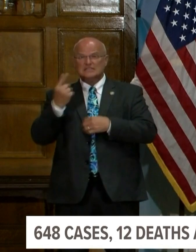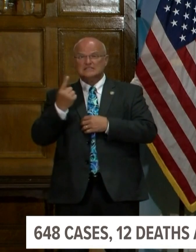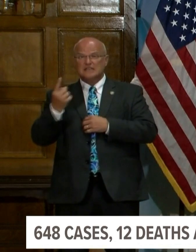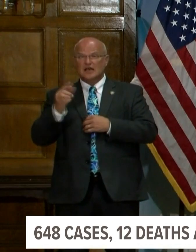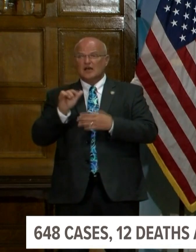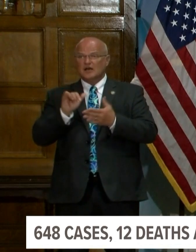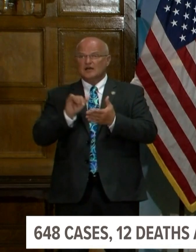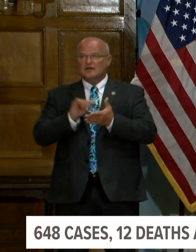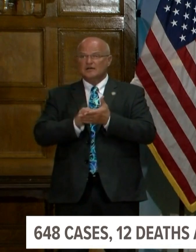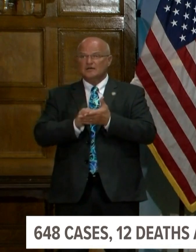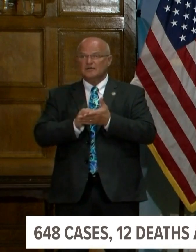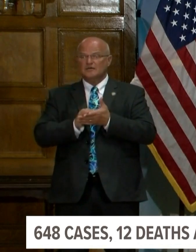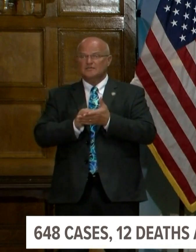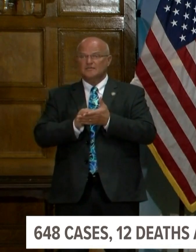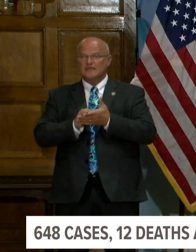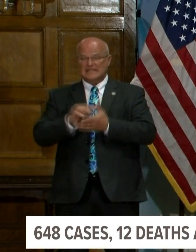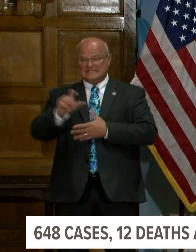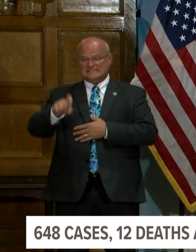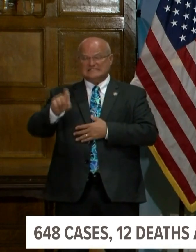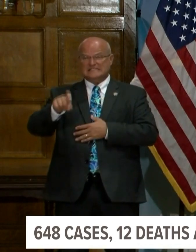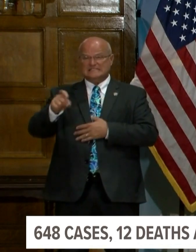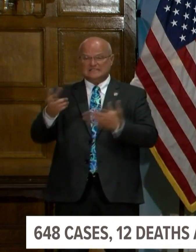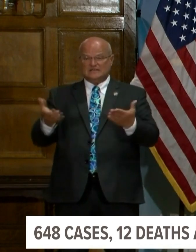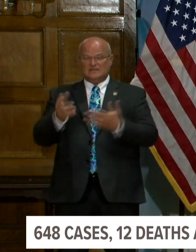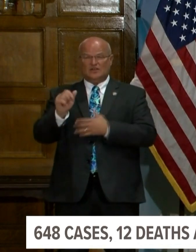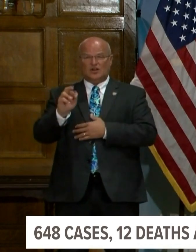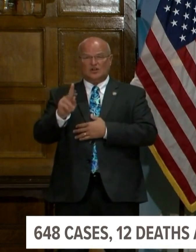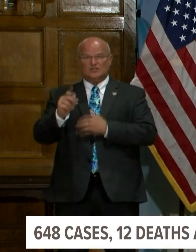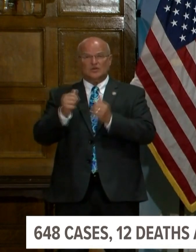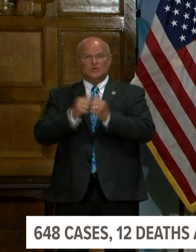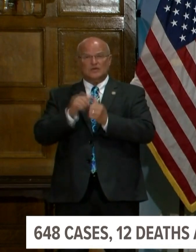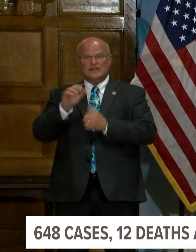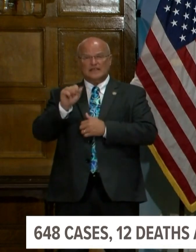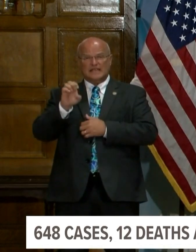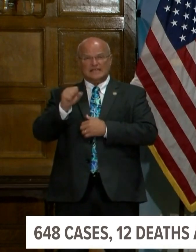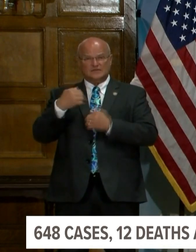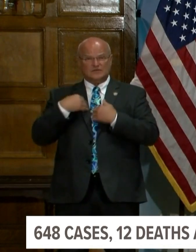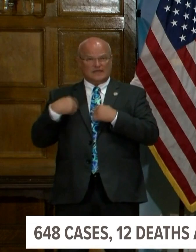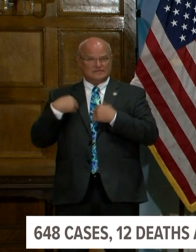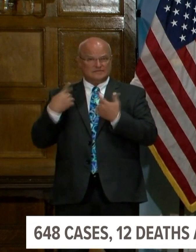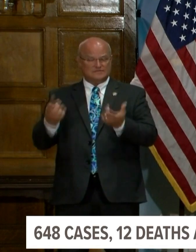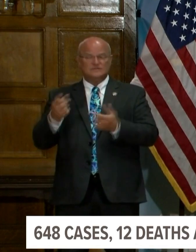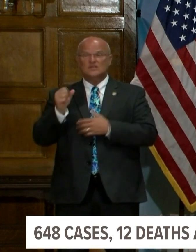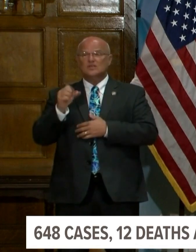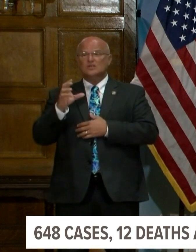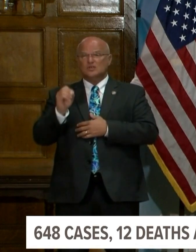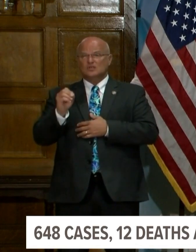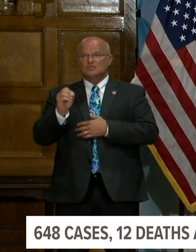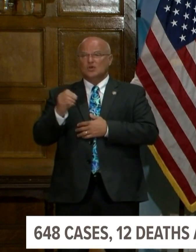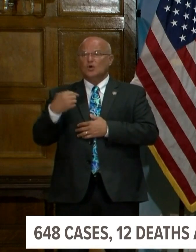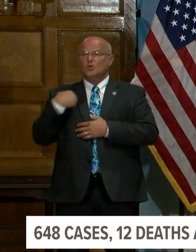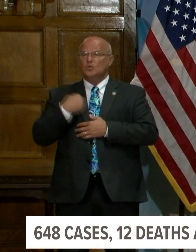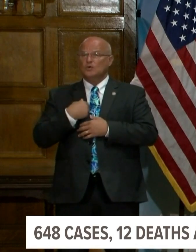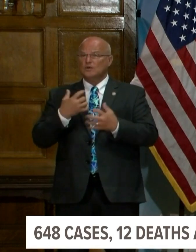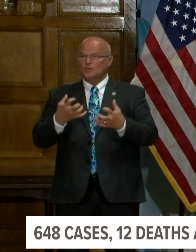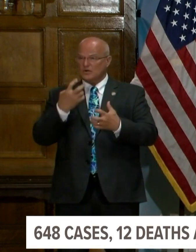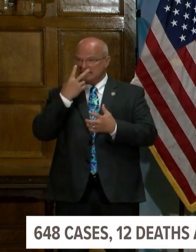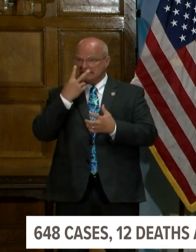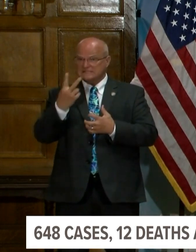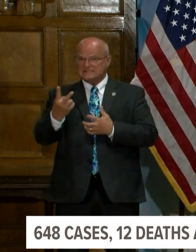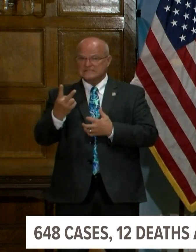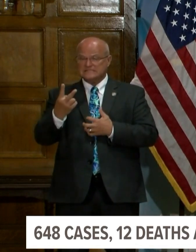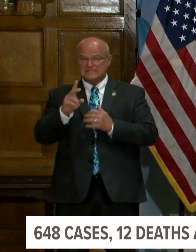something that is necessary in Arkansas with the cases that we've had. And so we would like to